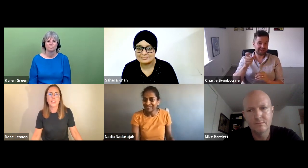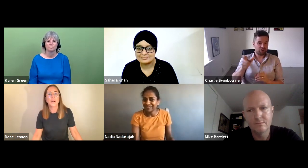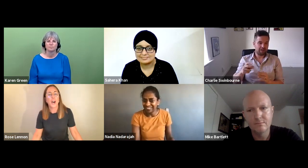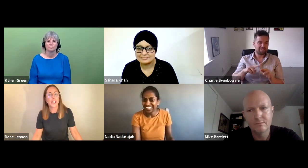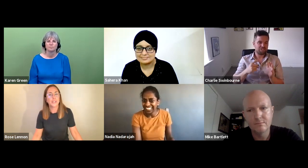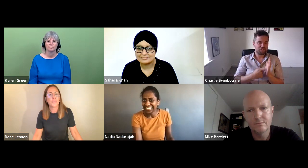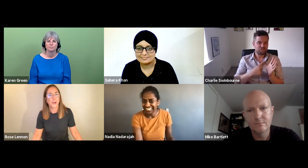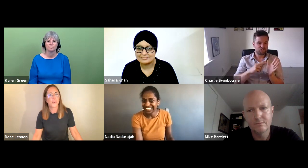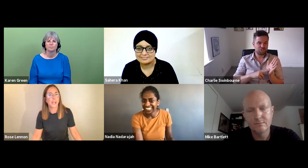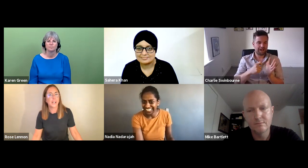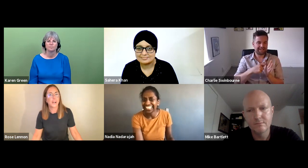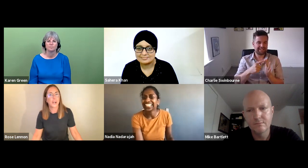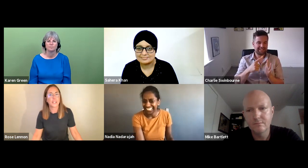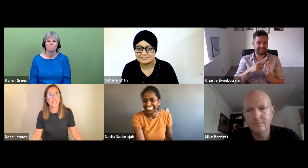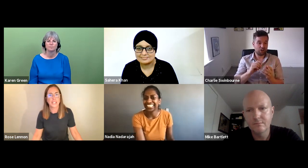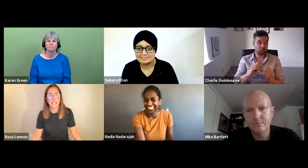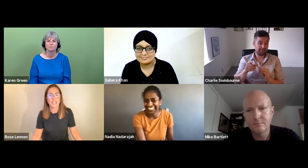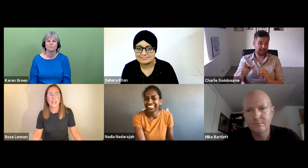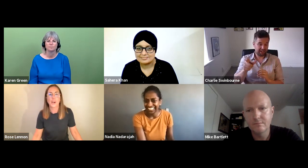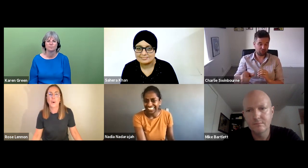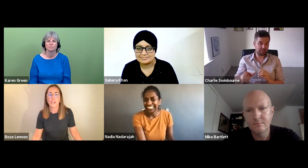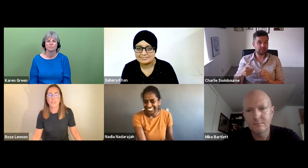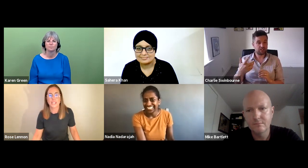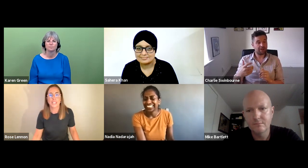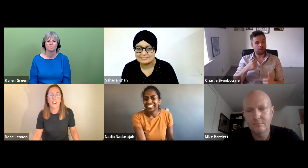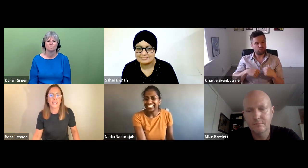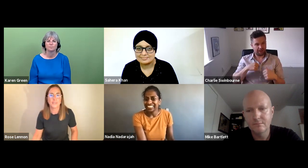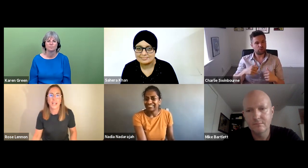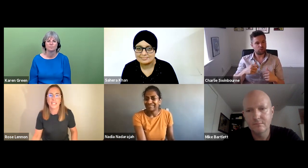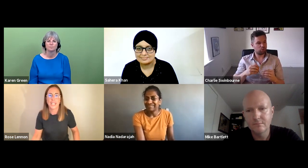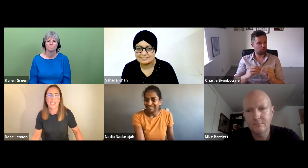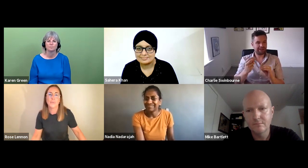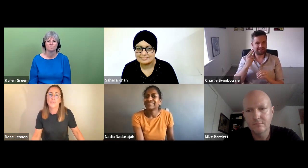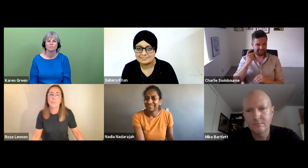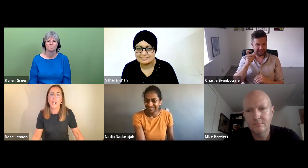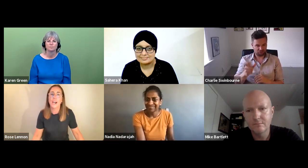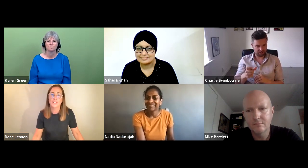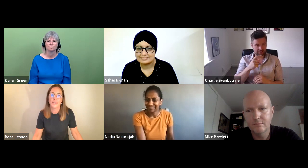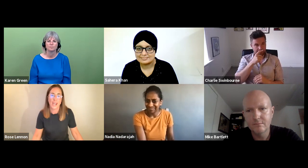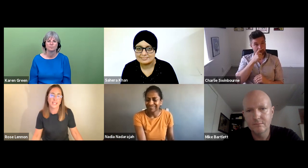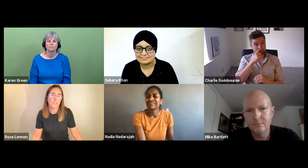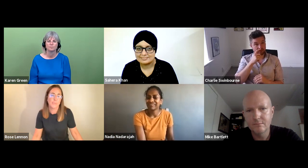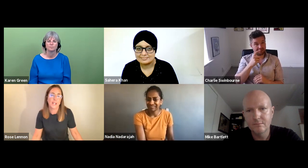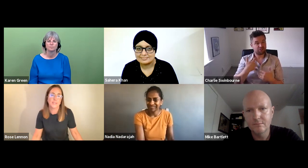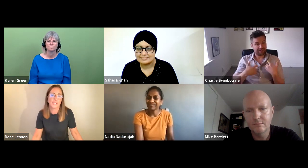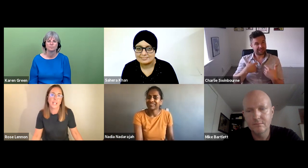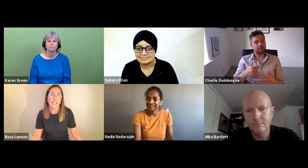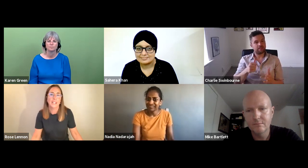So when I worked in EastEnders, I created the character Frankie. I was really proud of that, to create